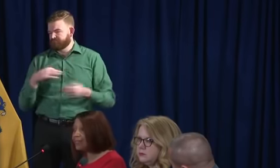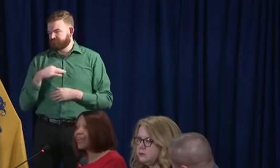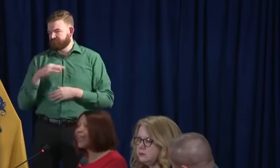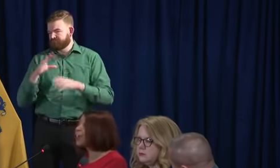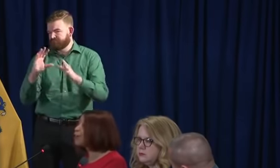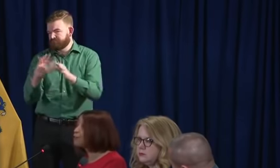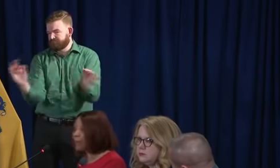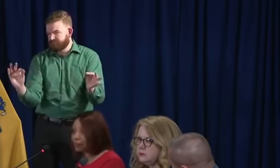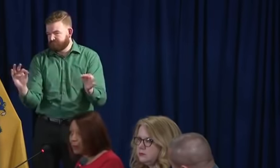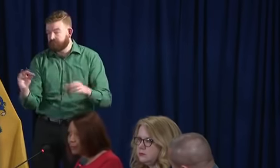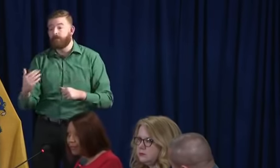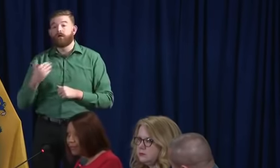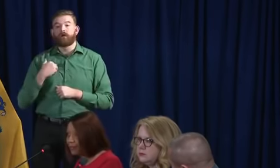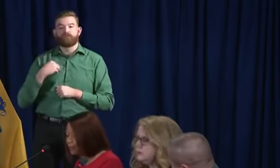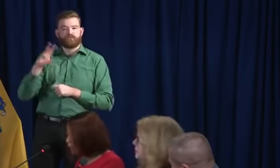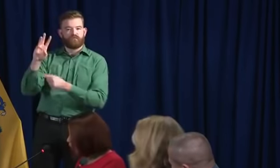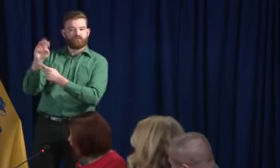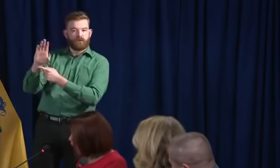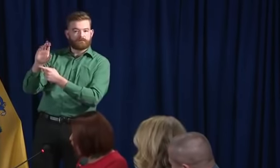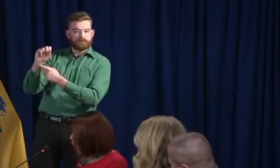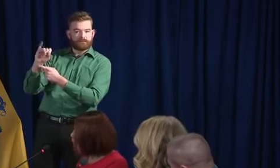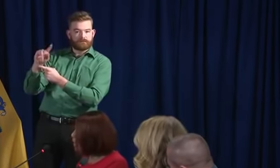website, a correct website.